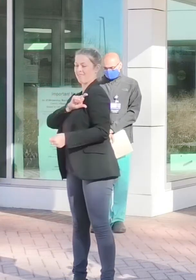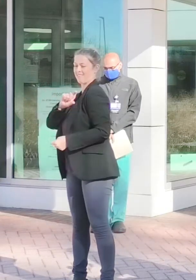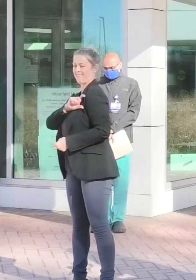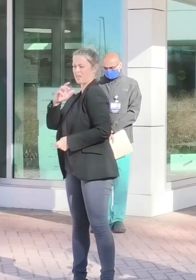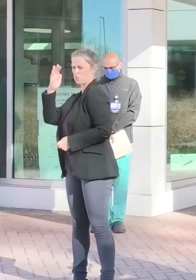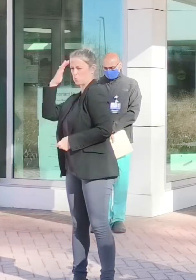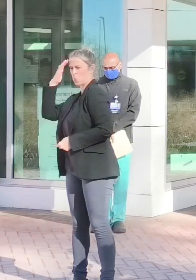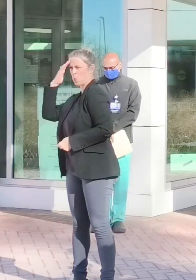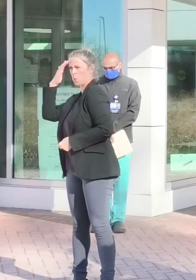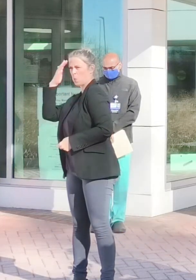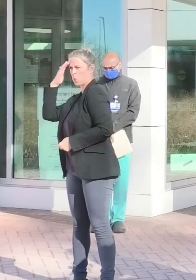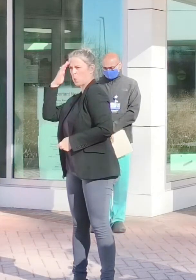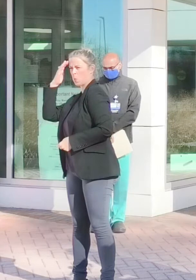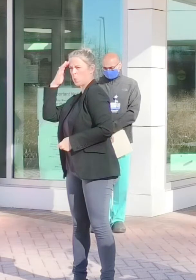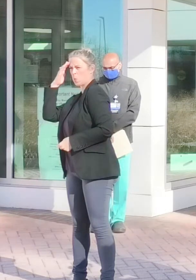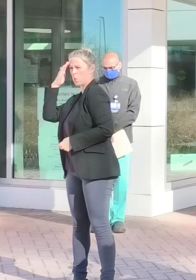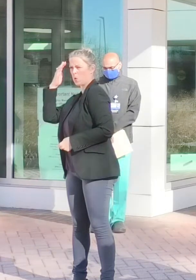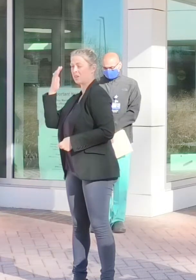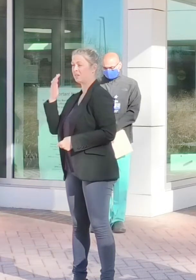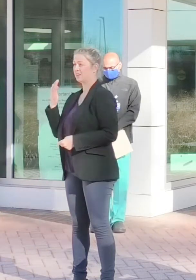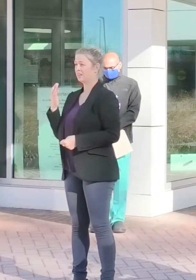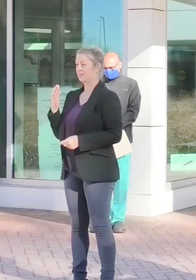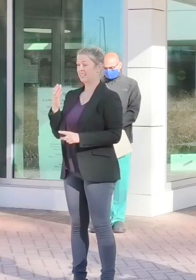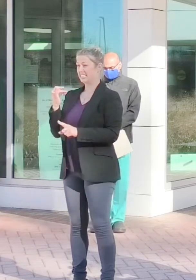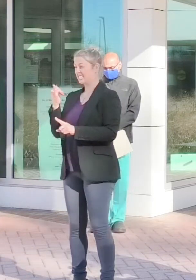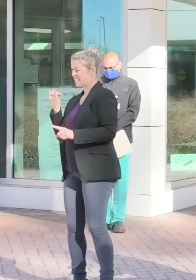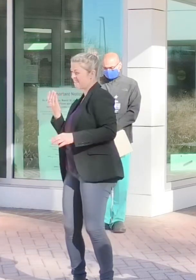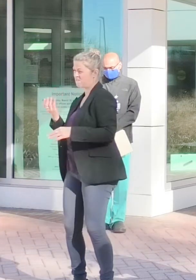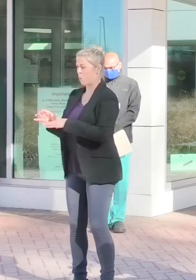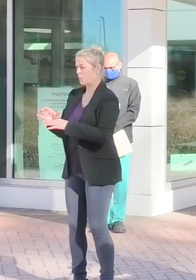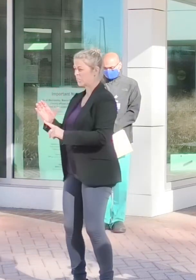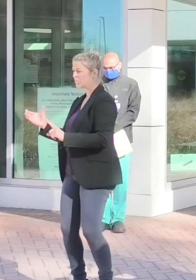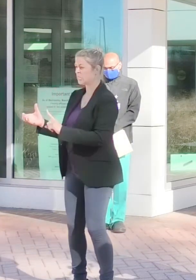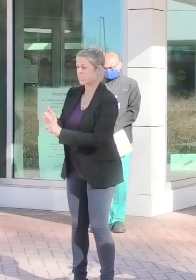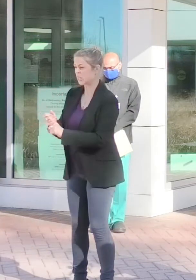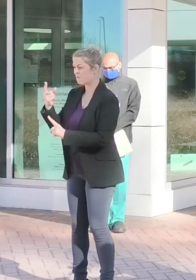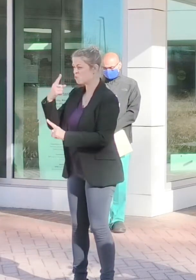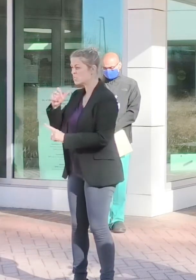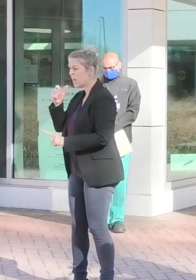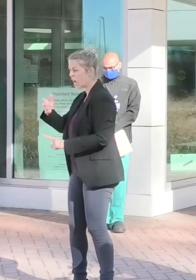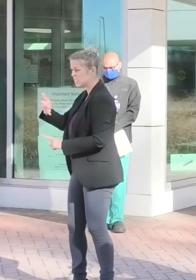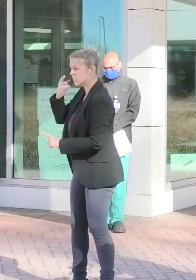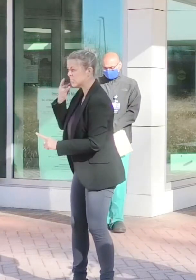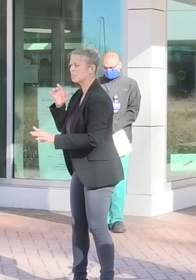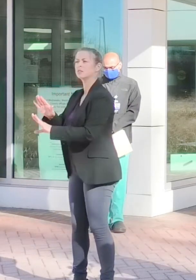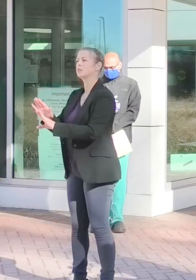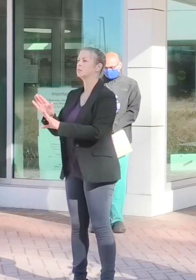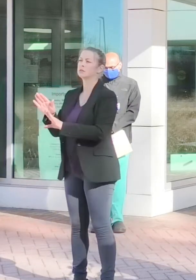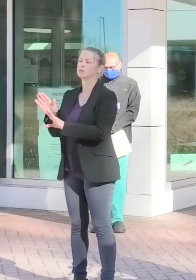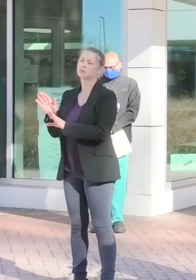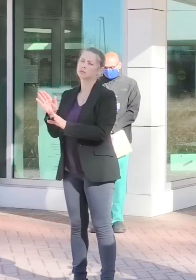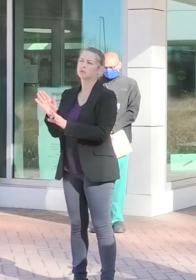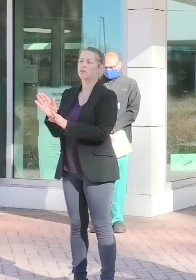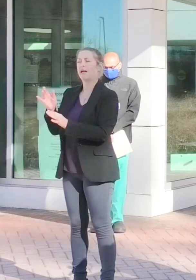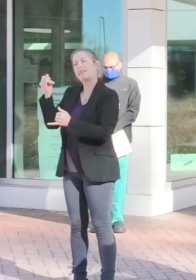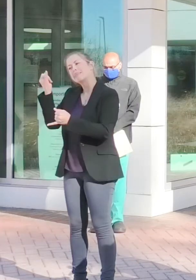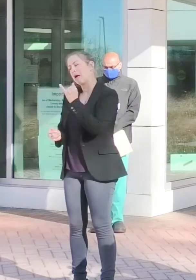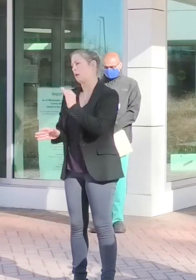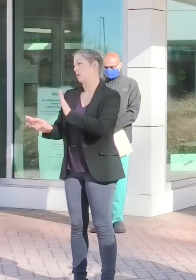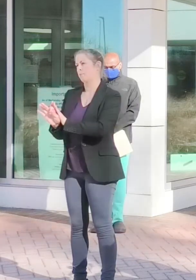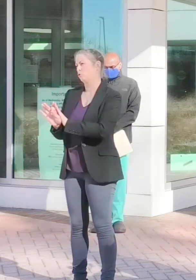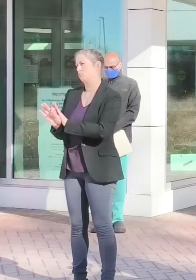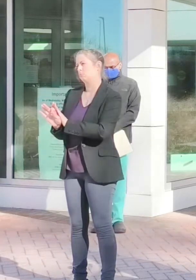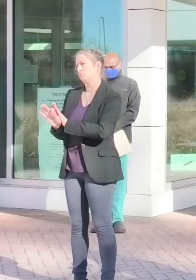any enforcement action would be a last resort. Voluntary compliance is always the